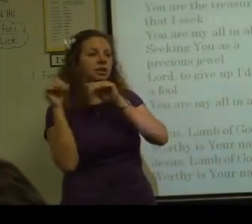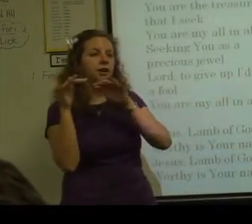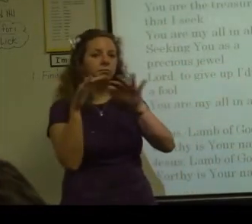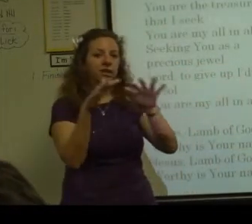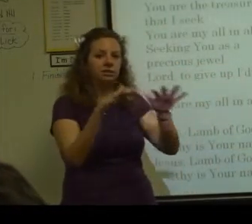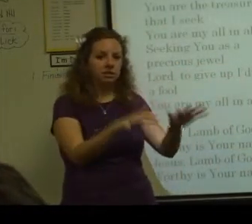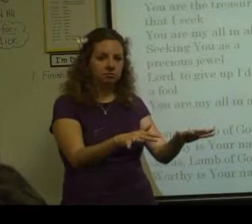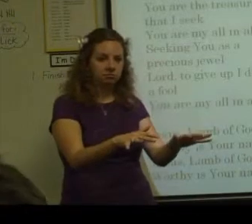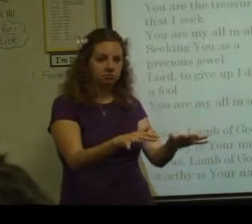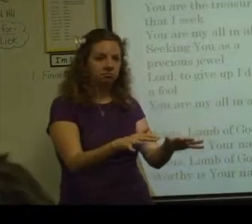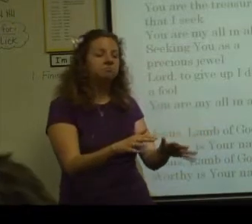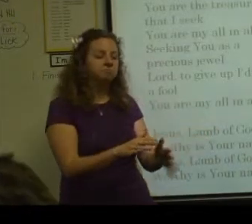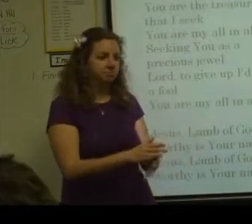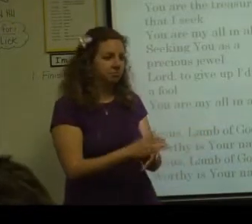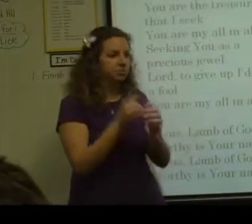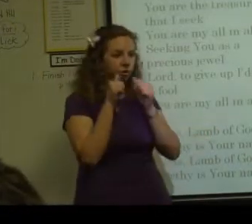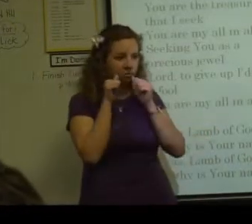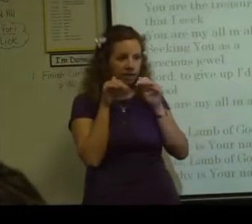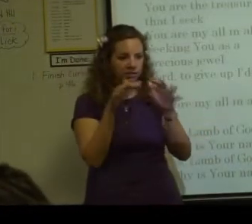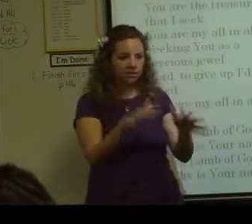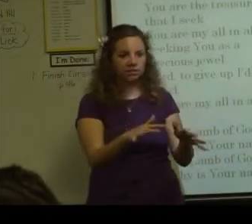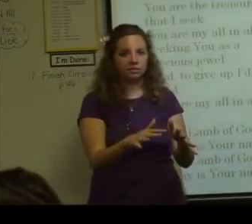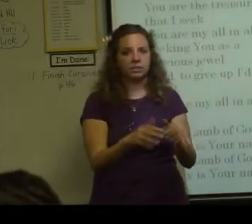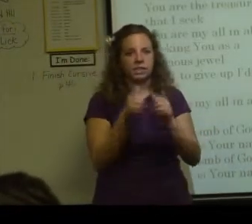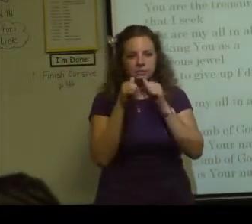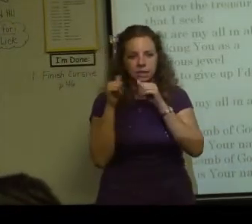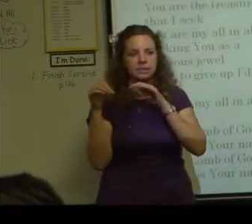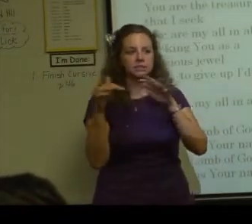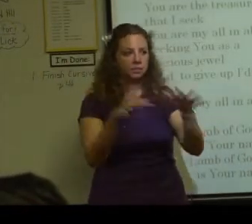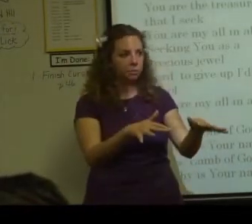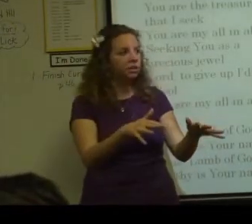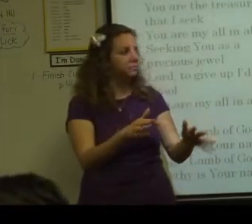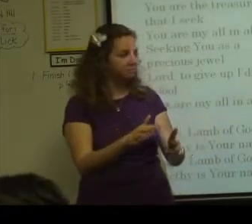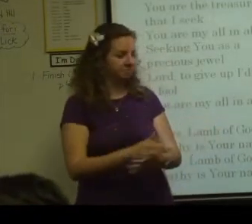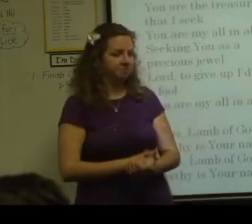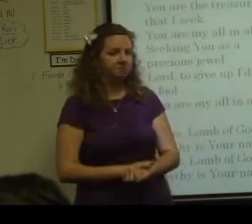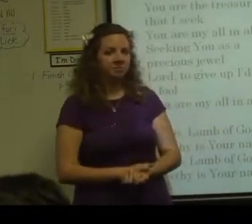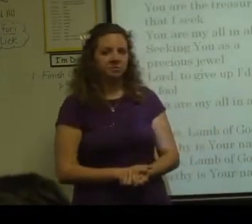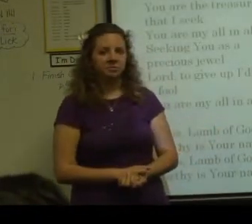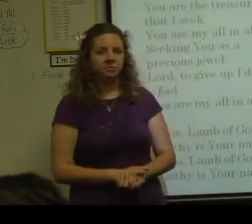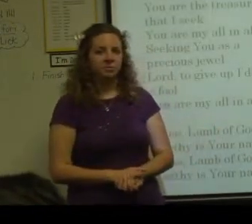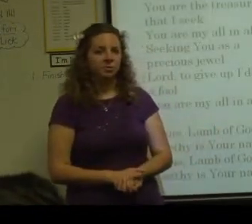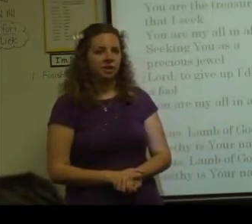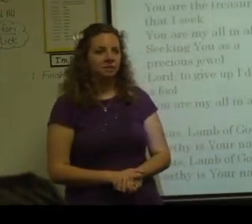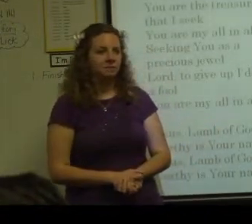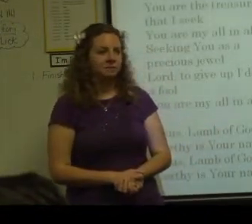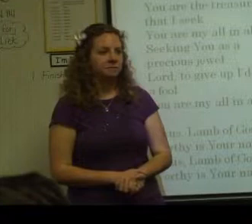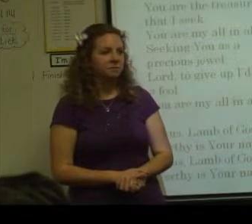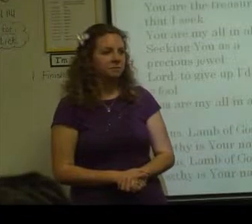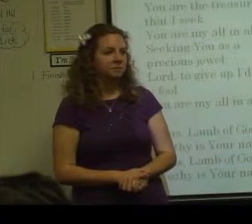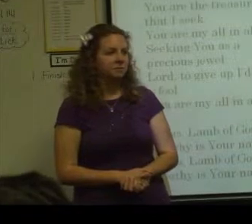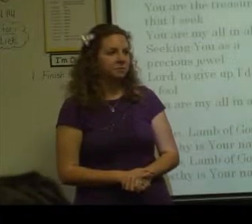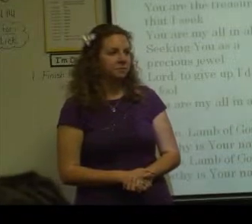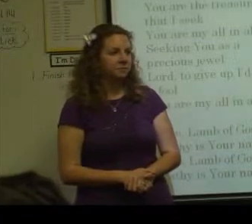like a blessing. For bless. He blesses someone. What else?